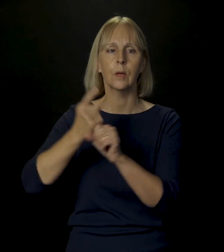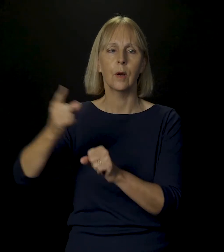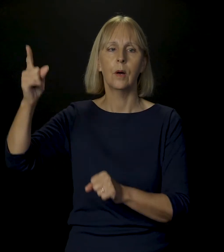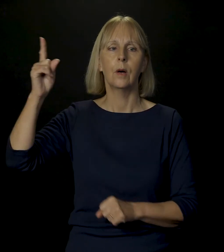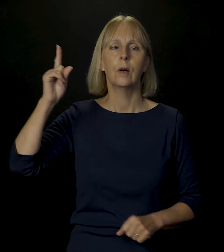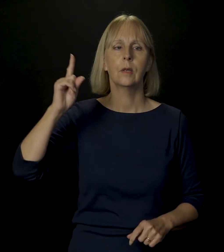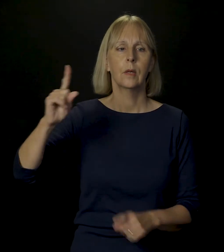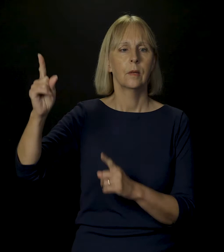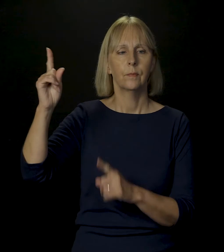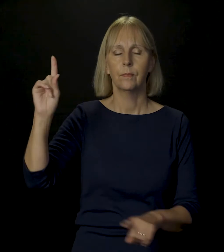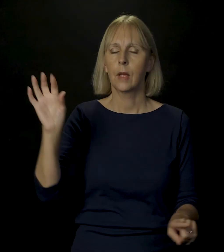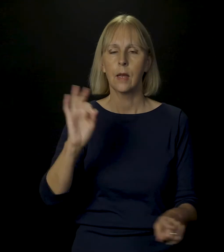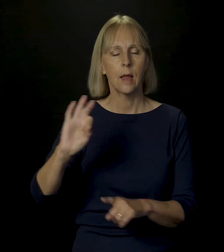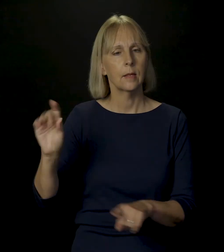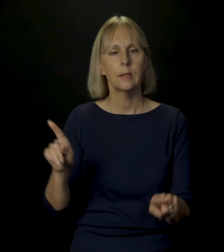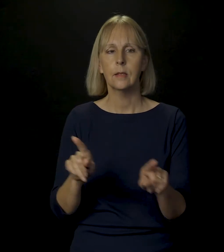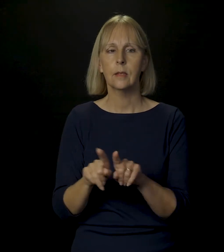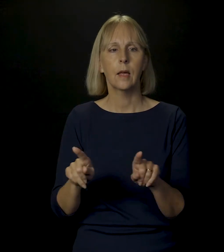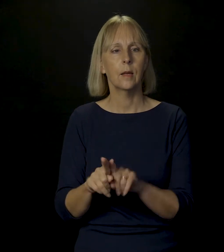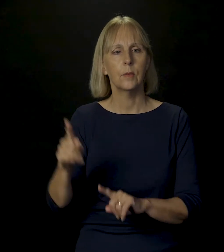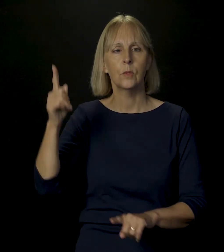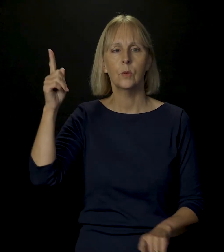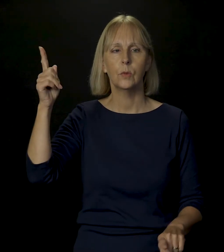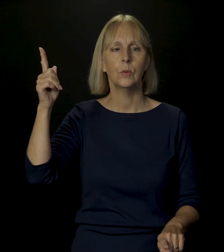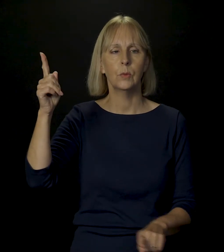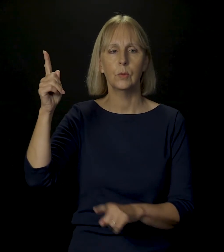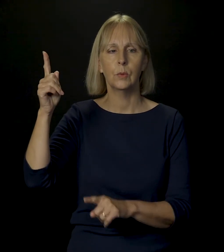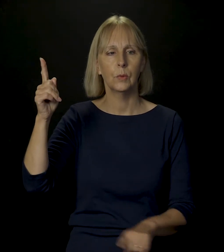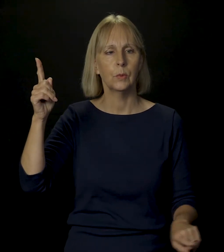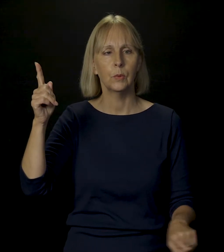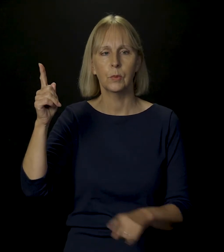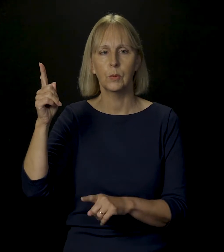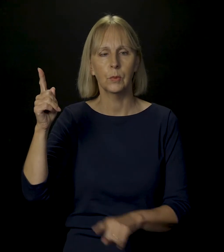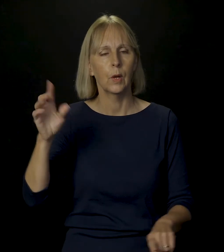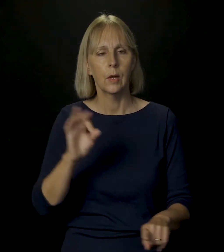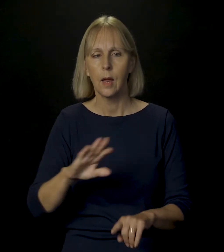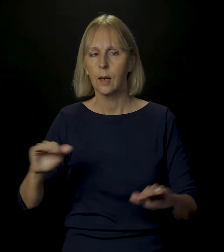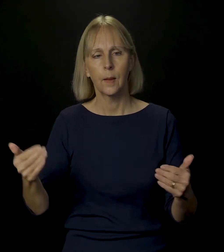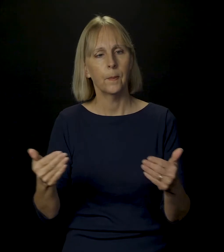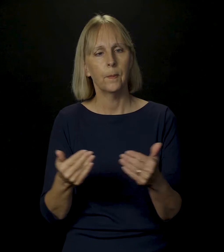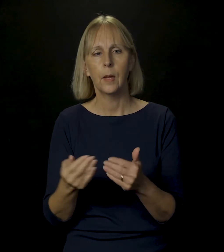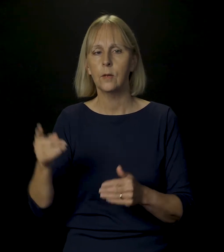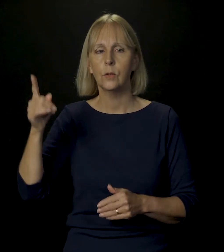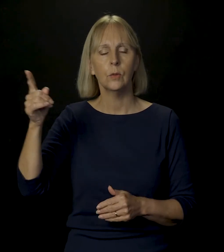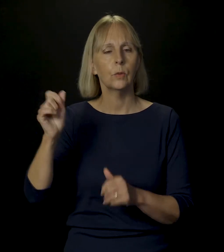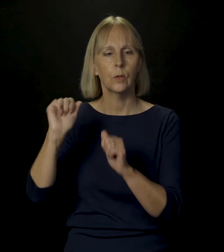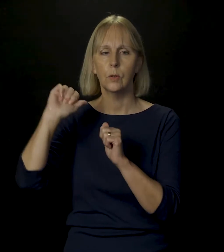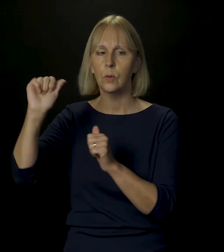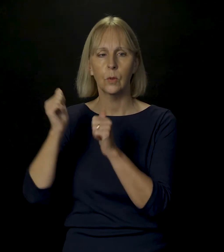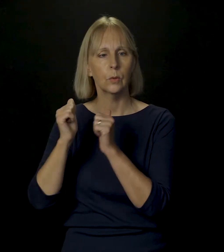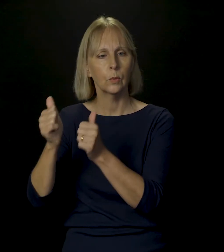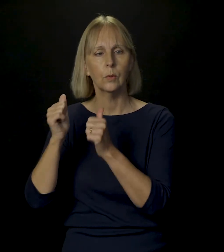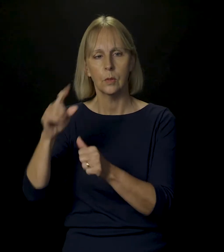There is Nothing Can Jesus Nothing Compared To You Goodness Your